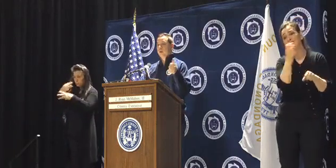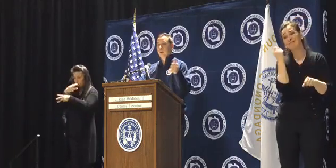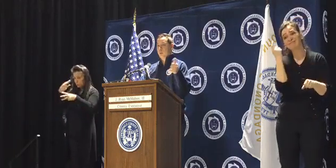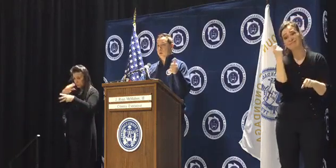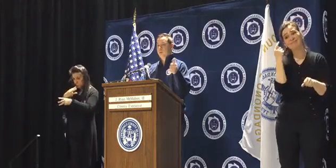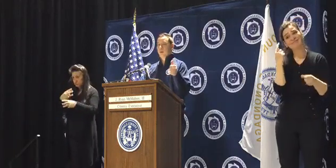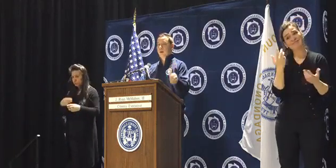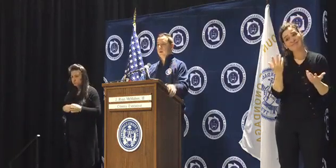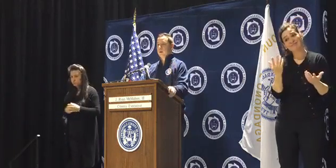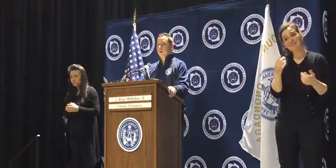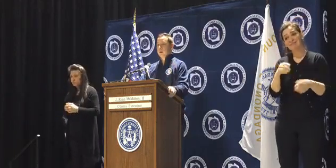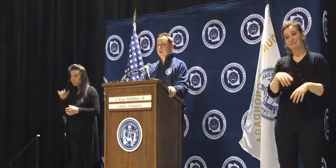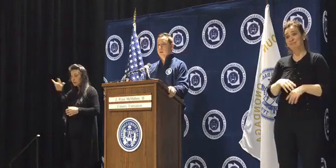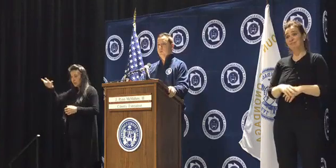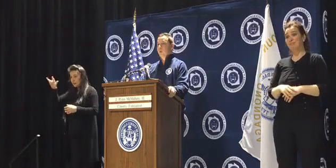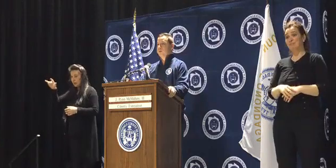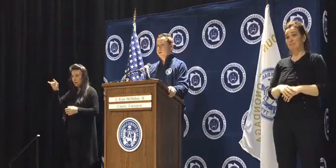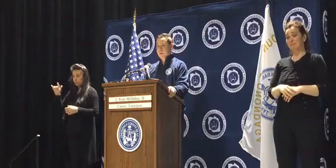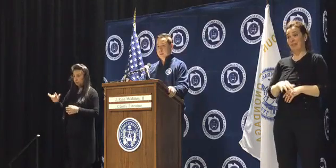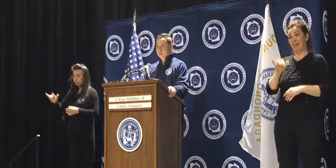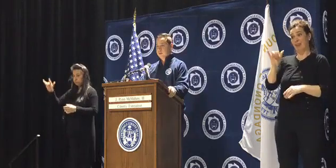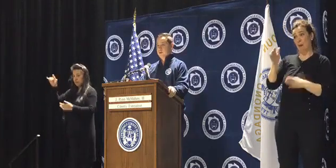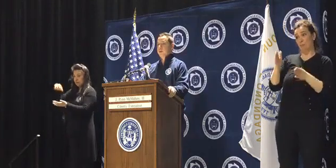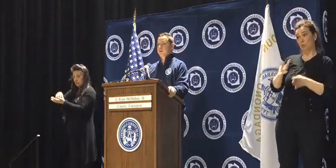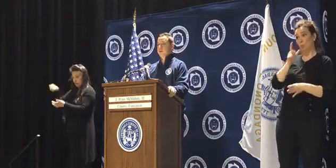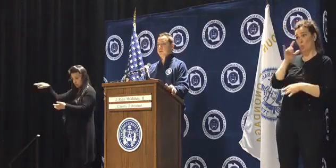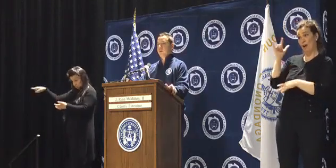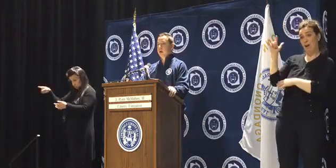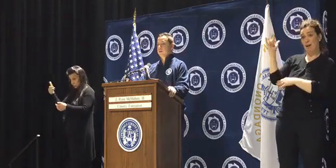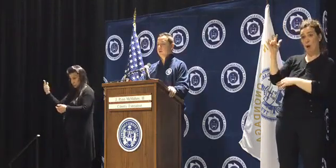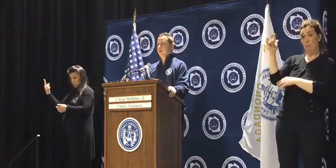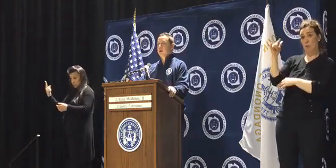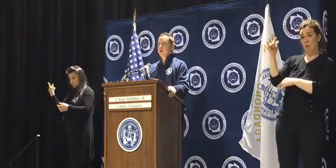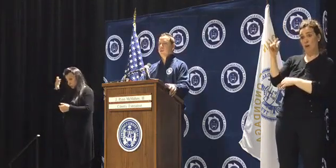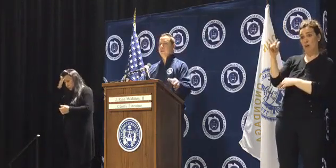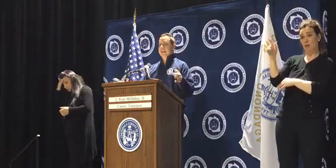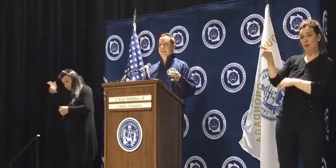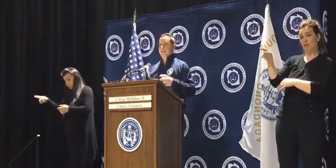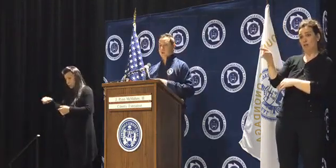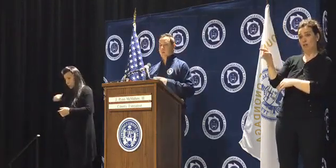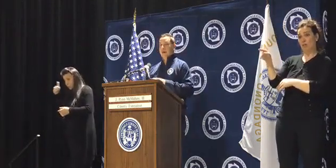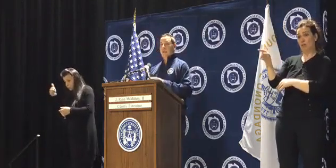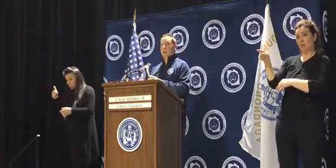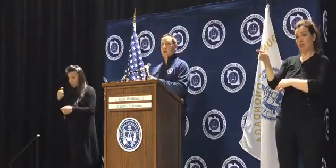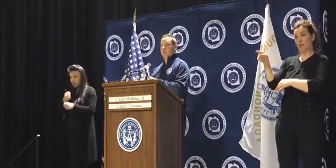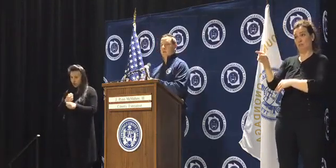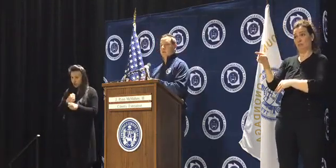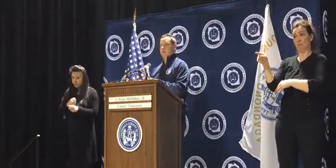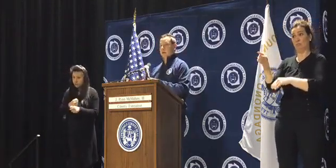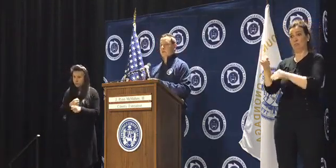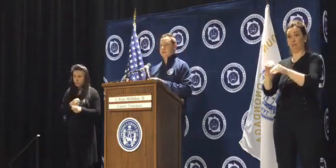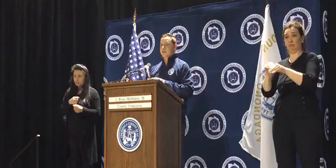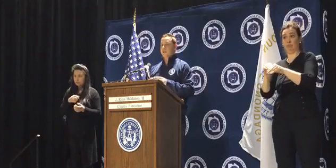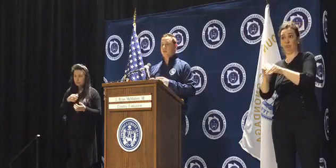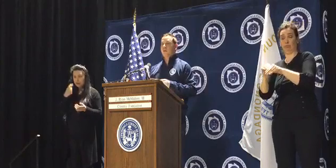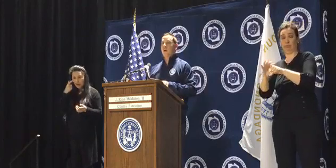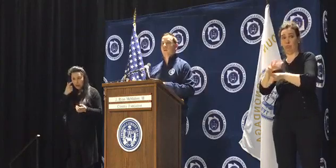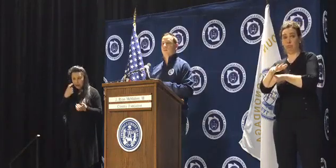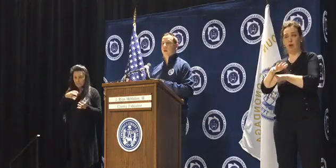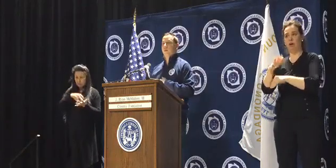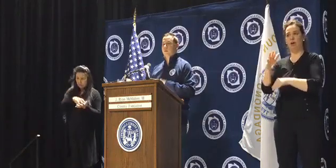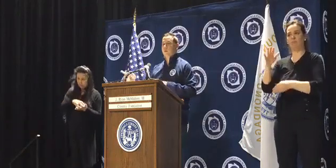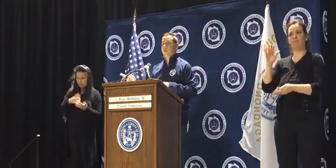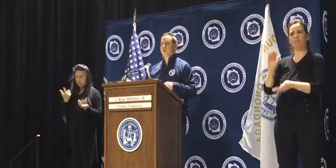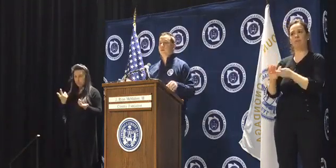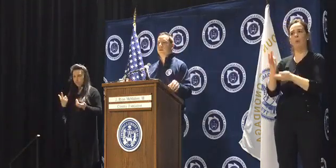individual who worked at the airport, right? Airports aren't that busy these days, okay? So it was easier. We got lucky because of that. It was easier for our